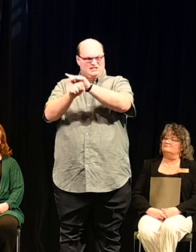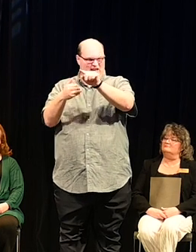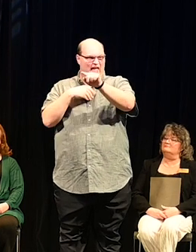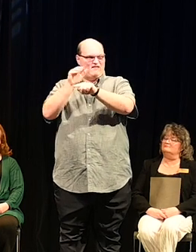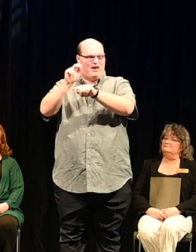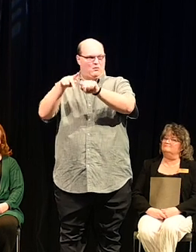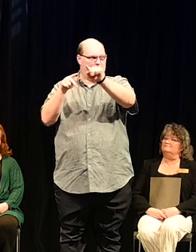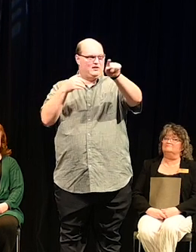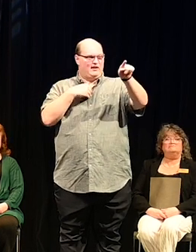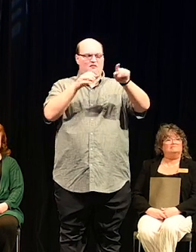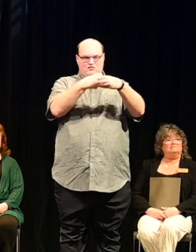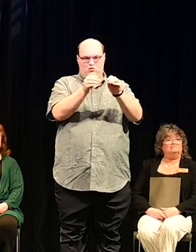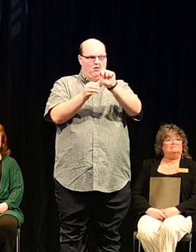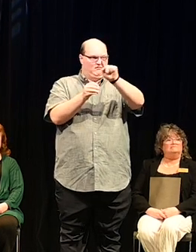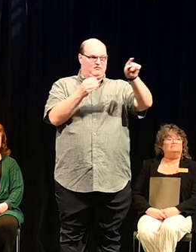office for AARP?